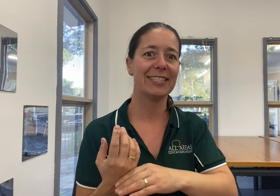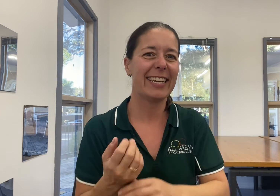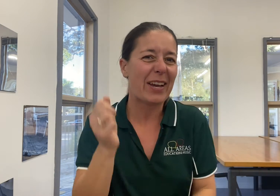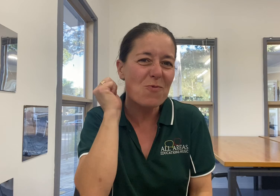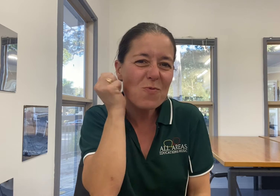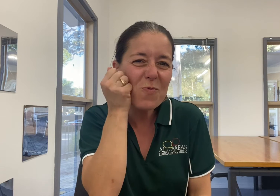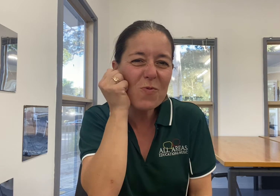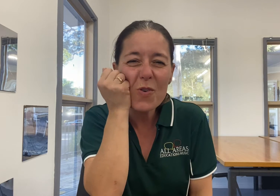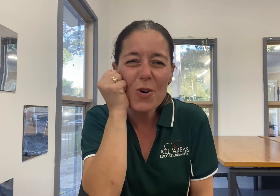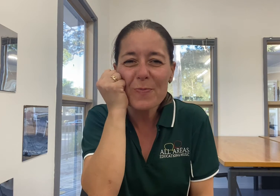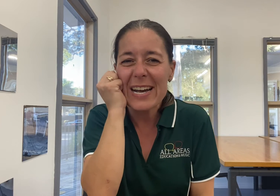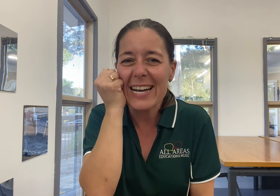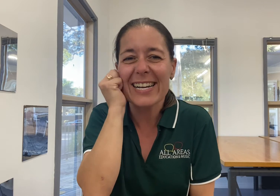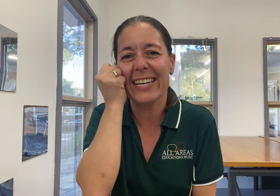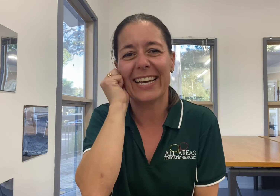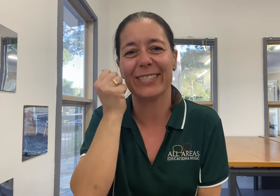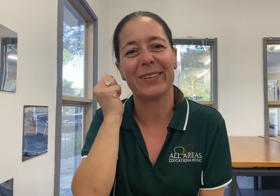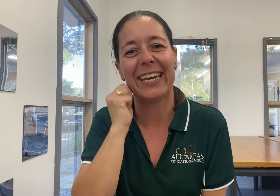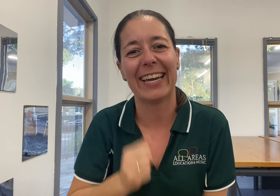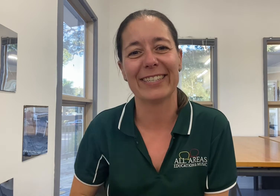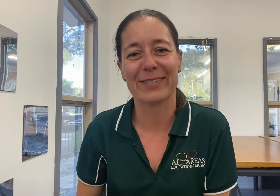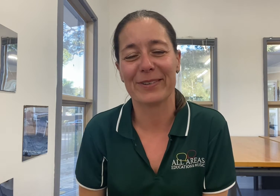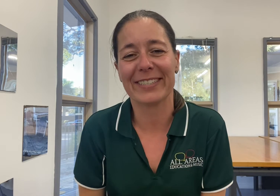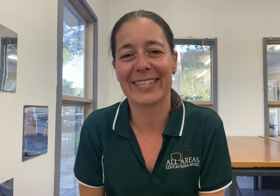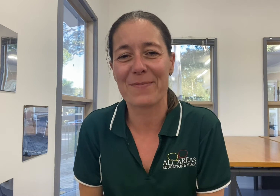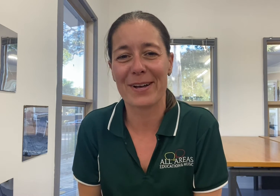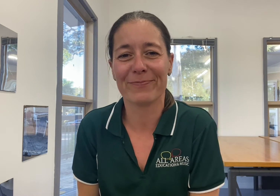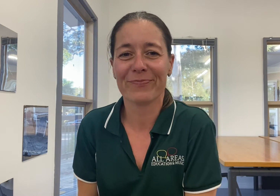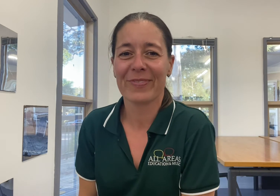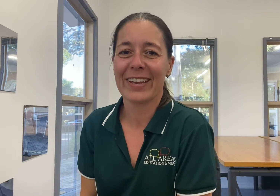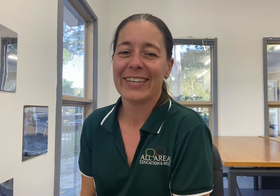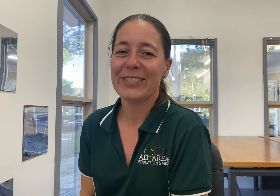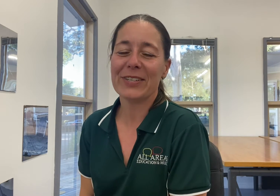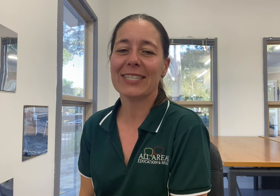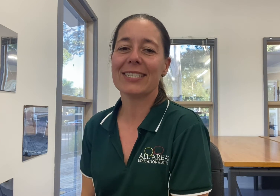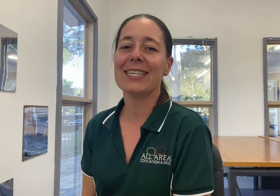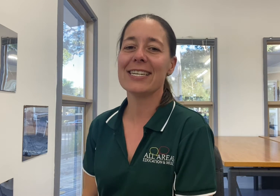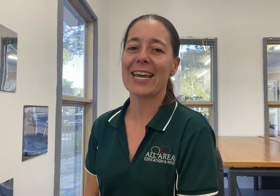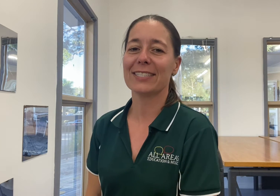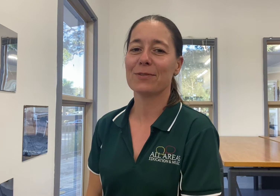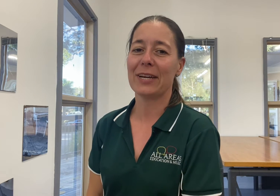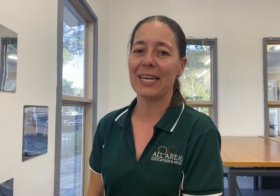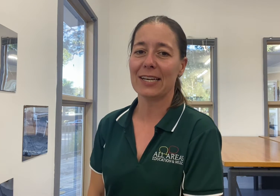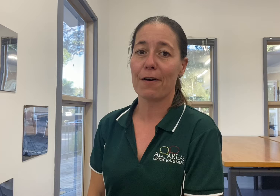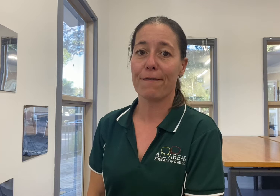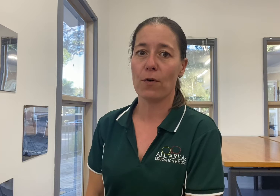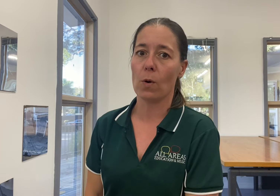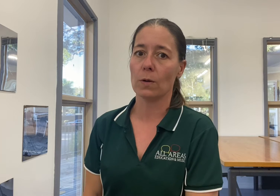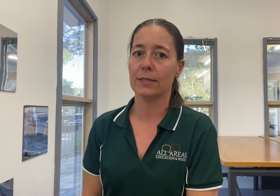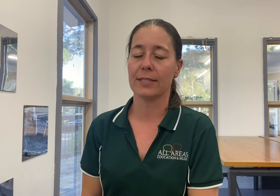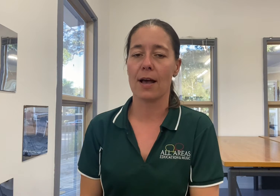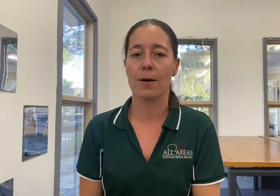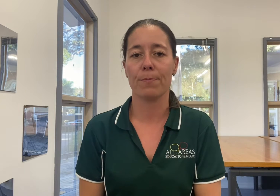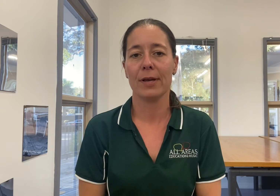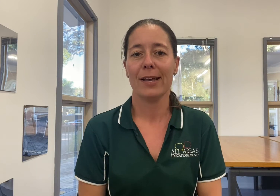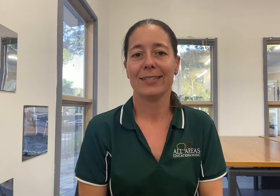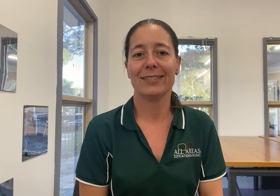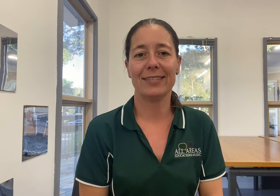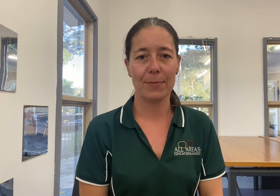get warmer as we head towards summer. Join us next week for some